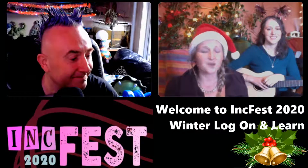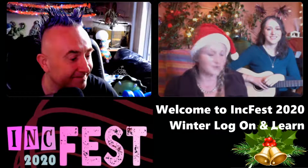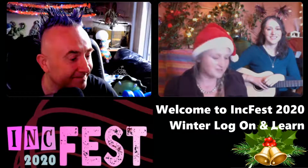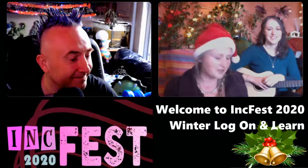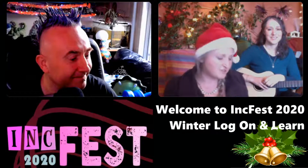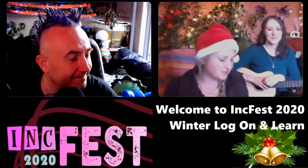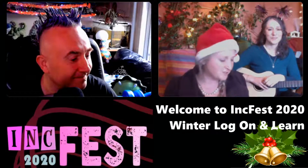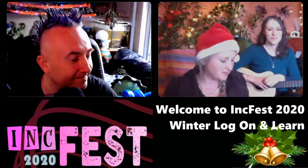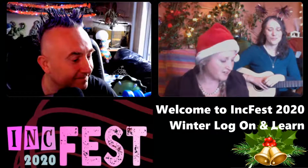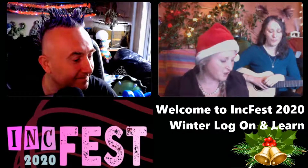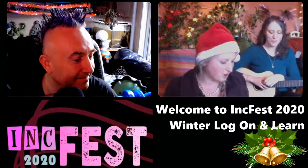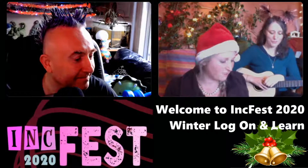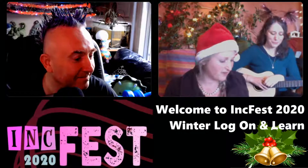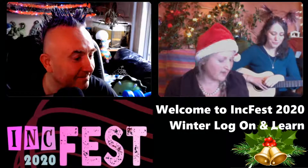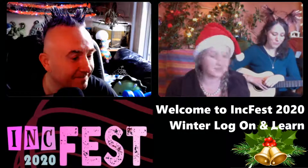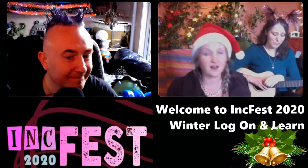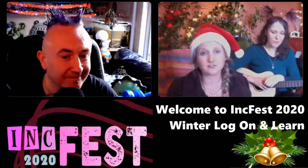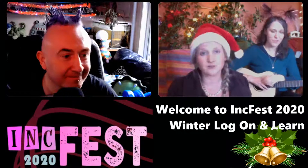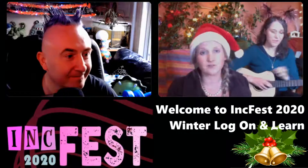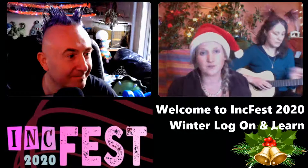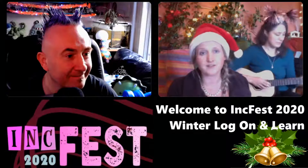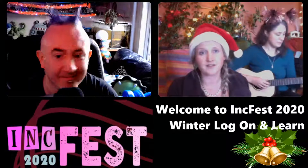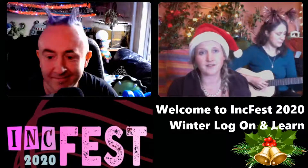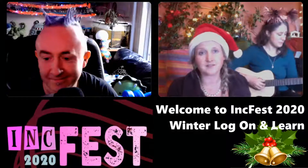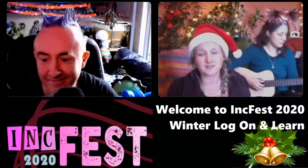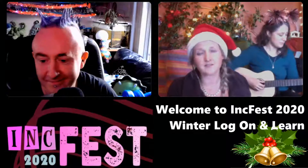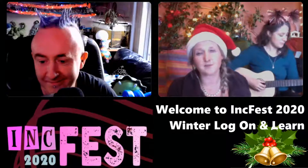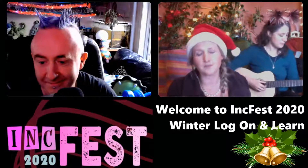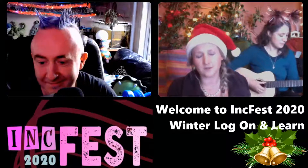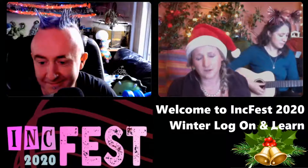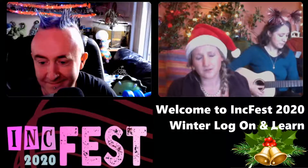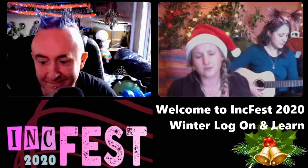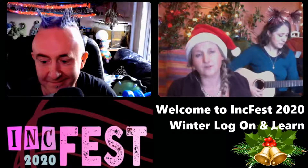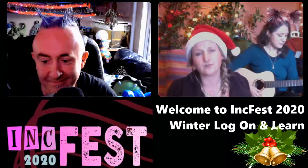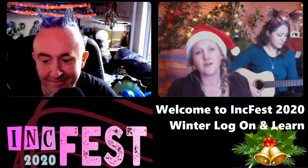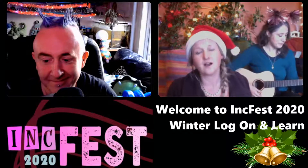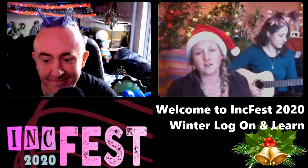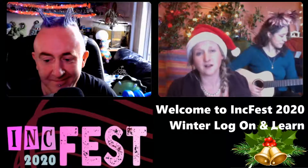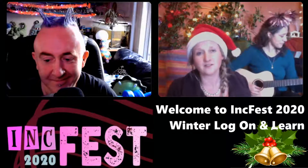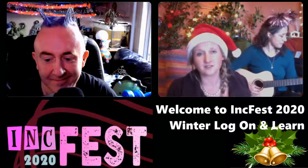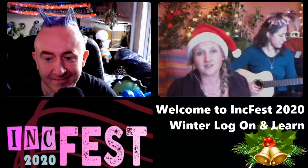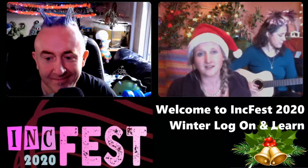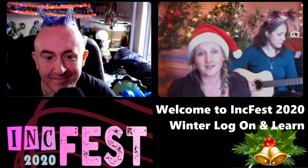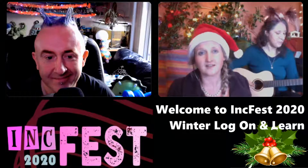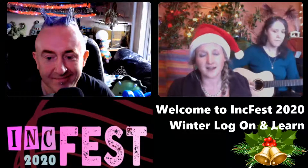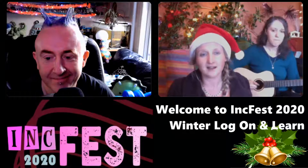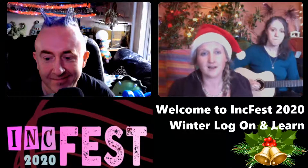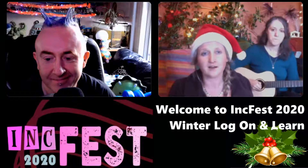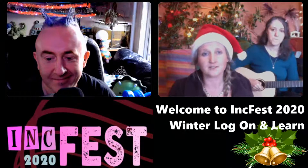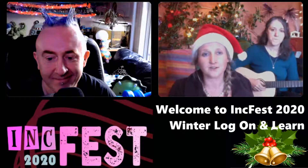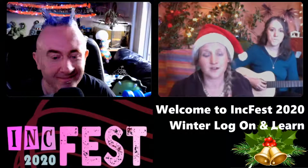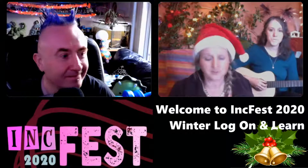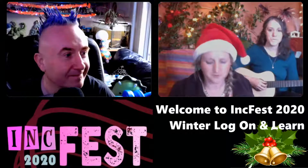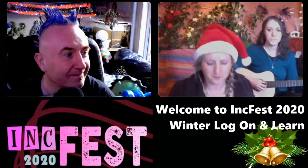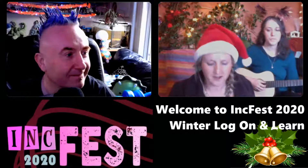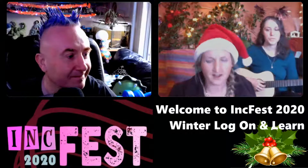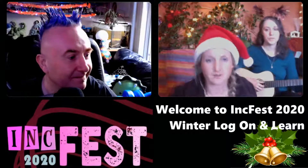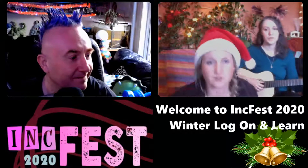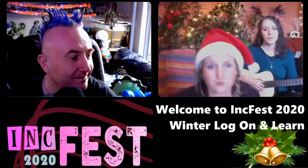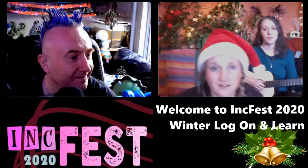So just to finish off that last song that we sang, because it's so beautiful, I'd like to just sing that last verse with you again. I'm sure that Lee